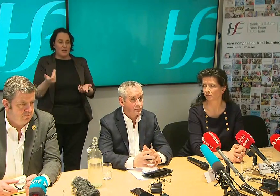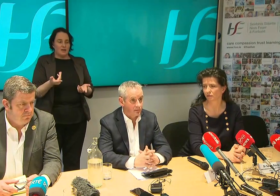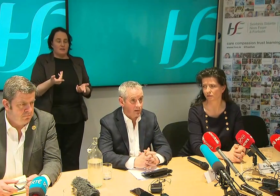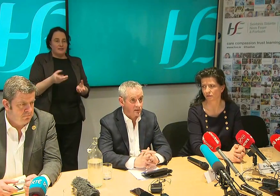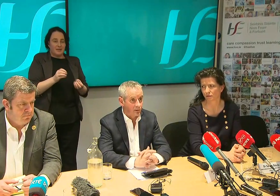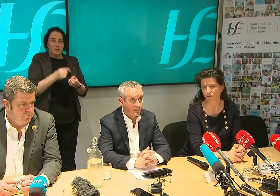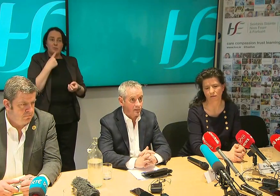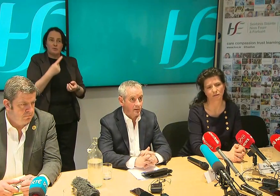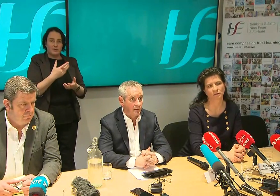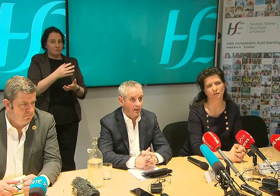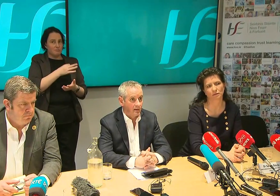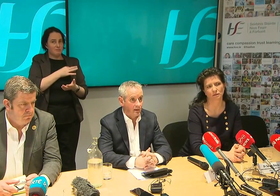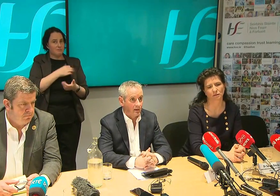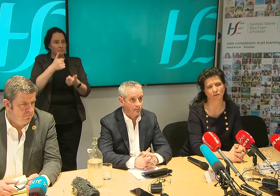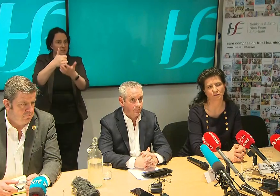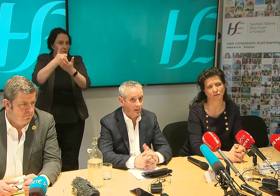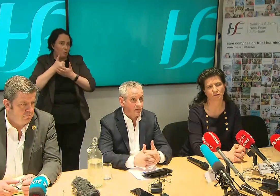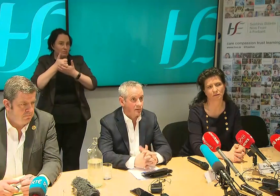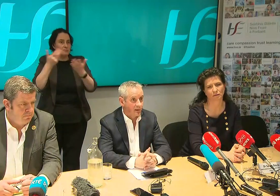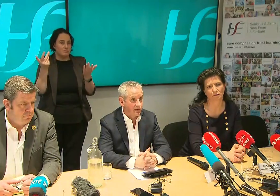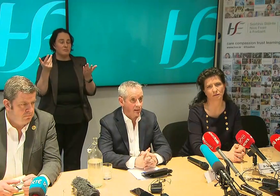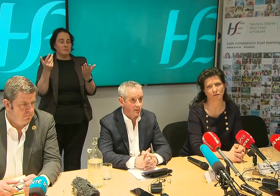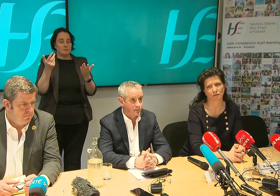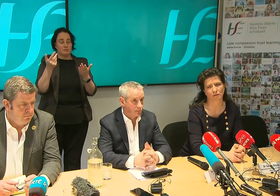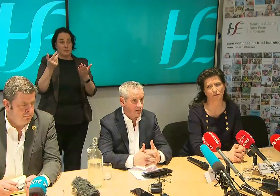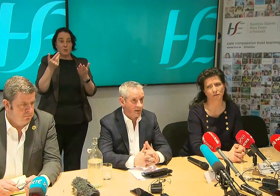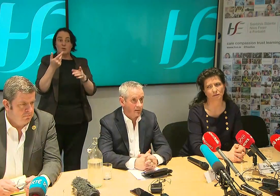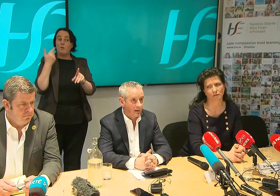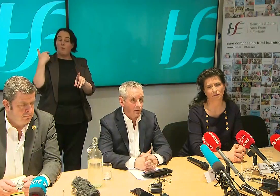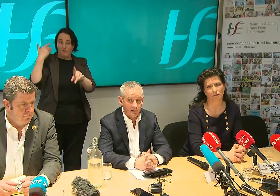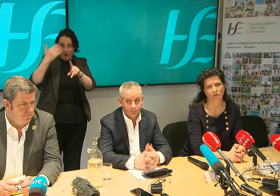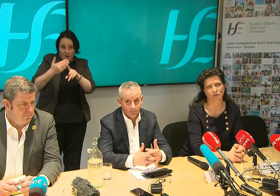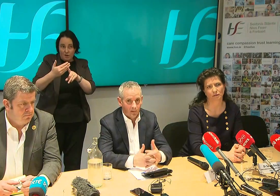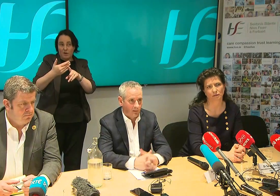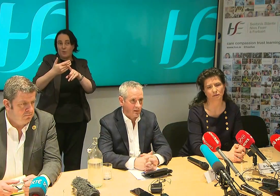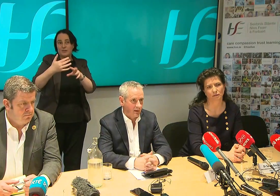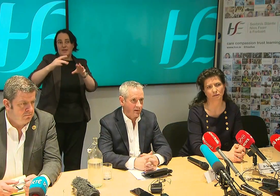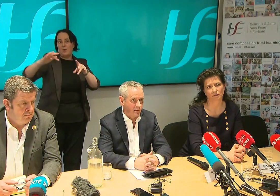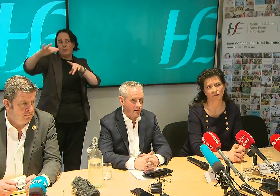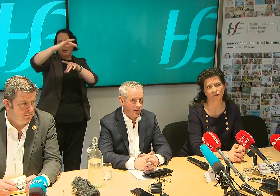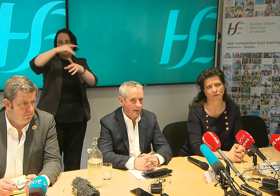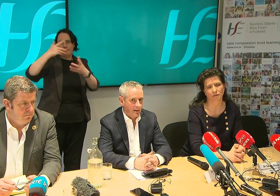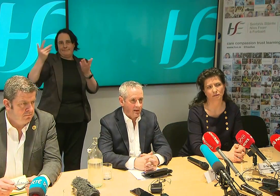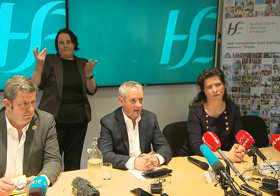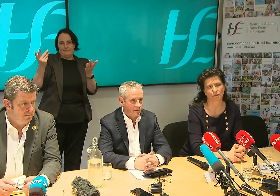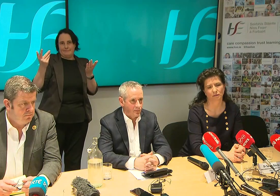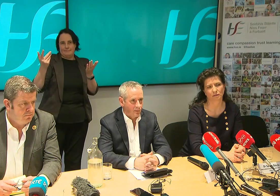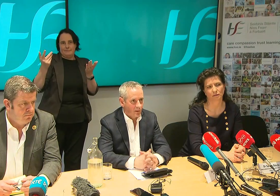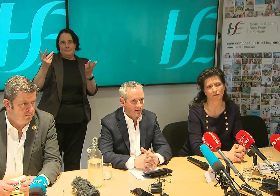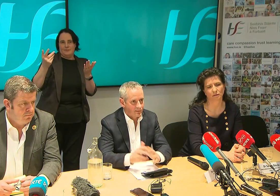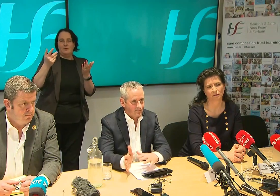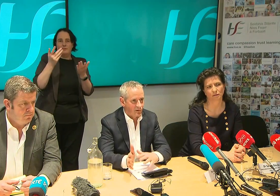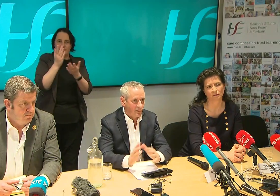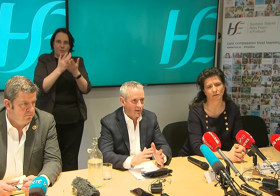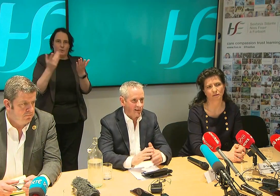had really good support, you know, so far in terms of what's been out there. Obviously, we have to get into engagements with